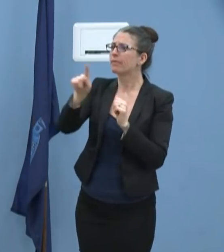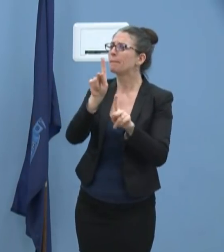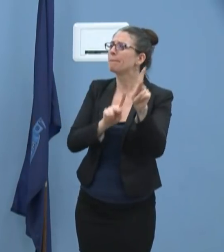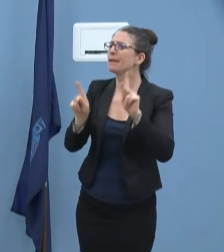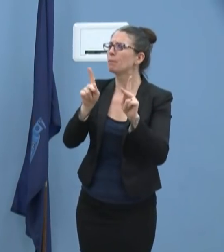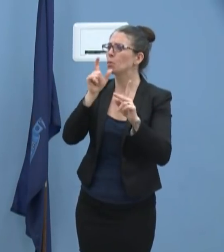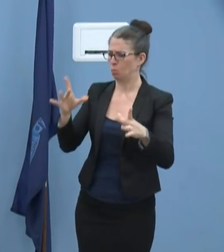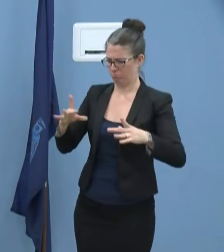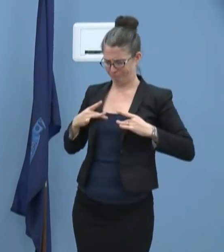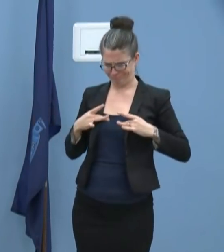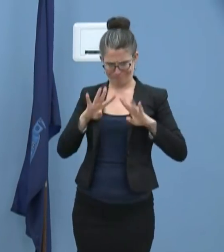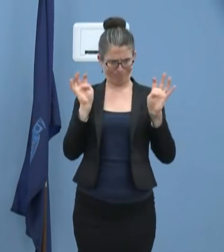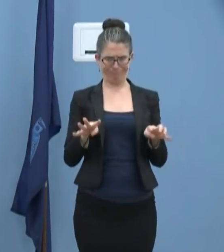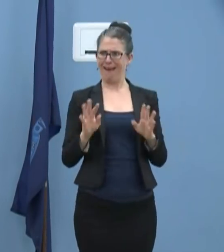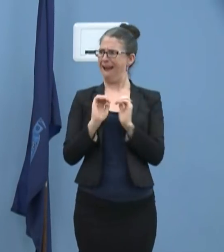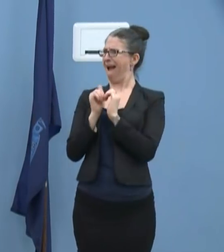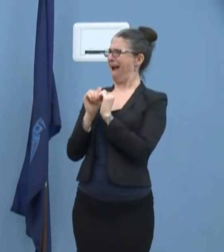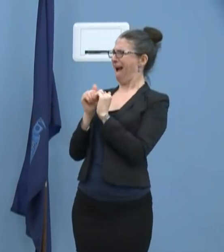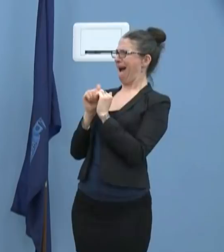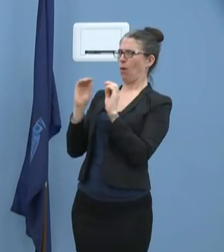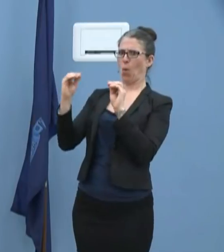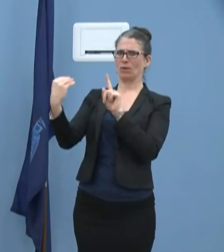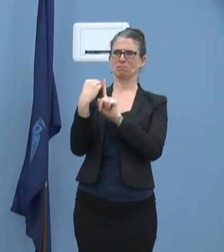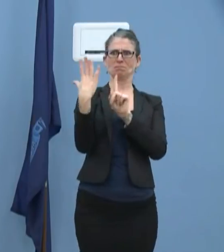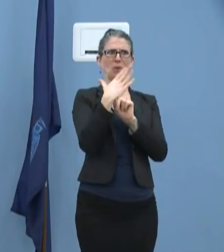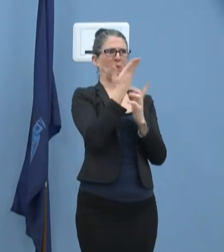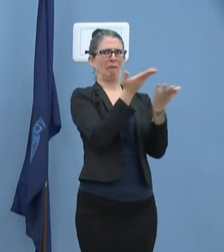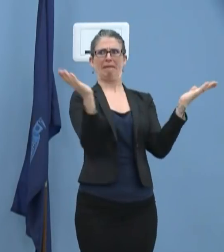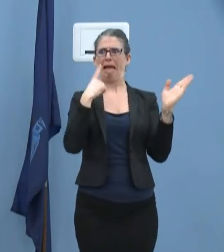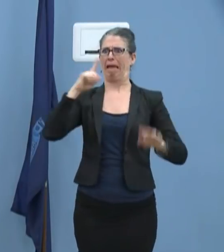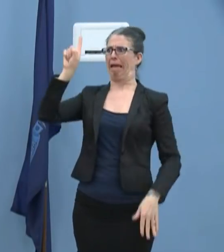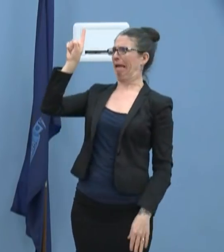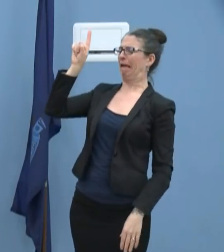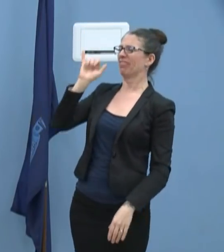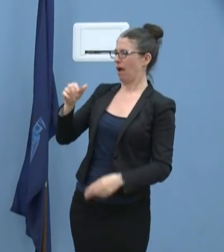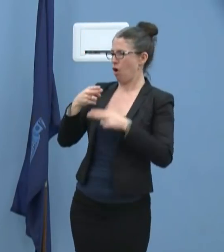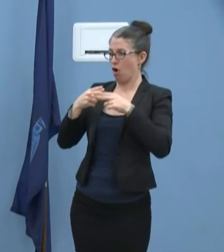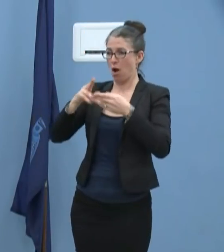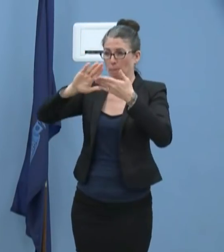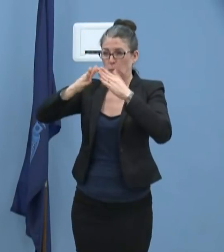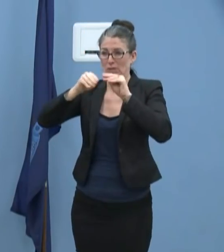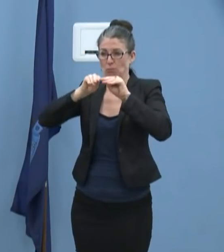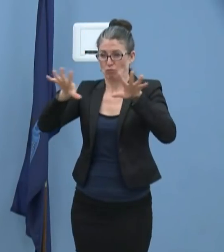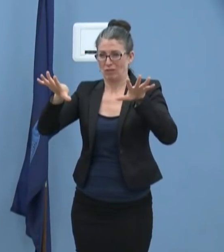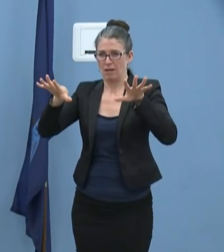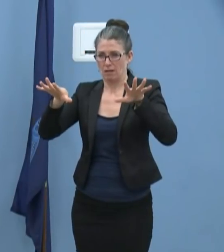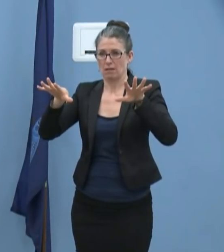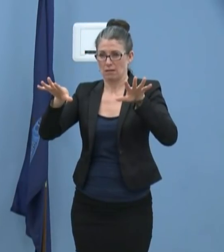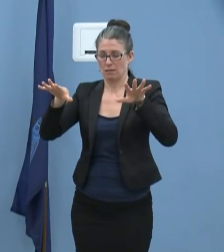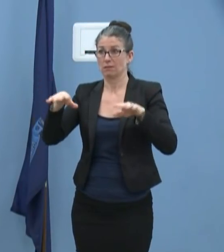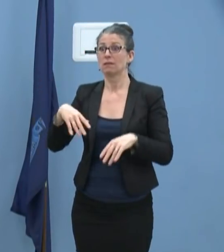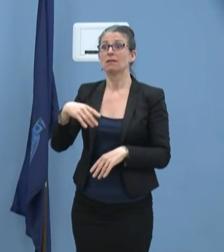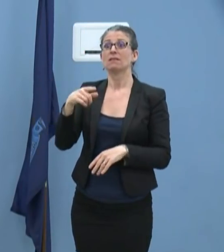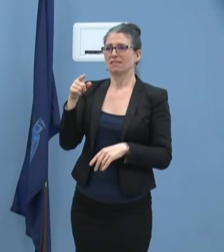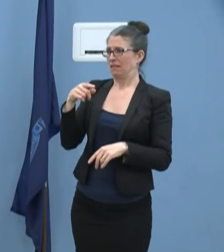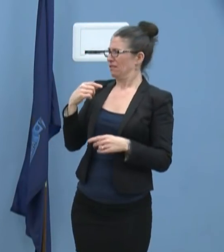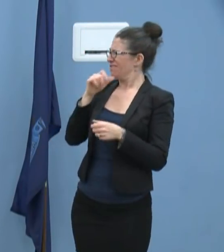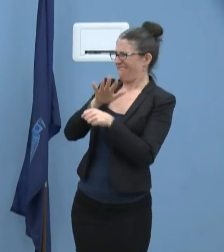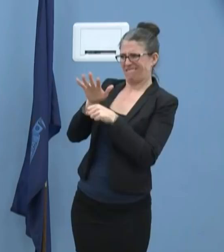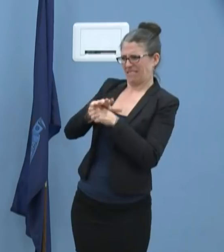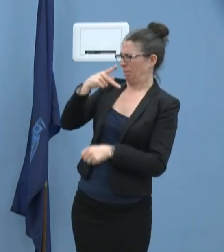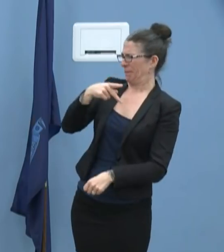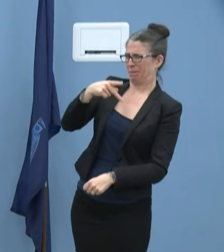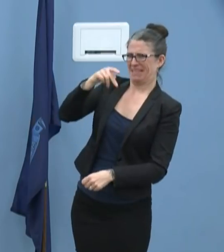We've seen community transition in the public county. We're talking about the shortage of QPD. We're just supplying people with a performance test that may